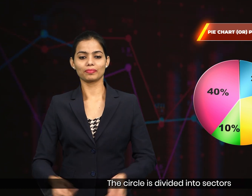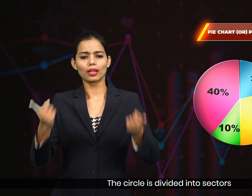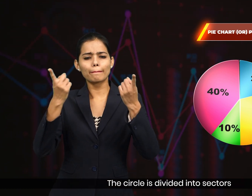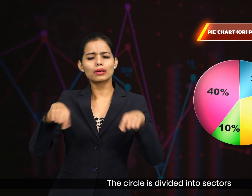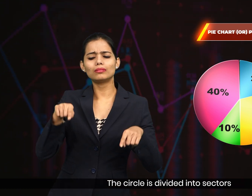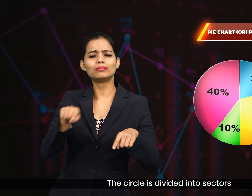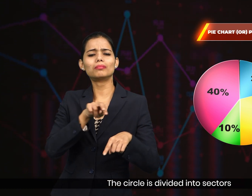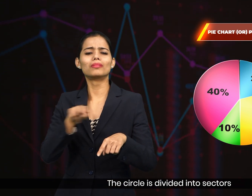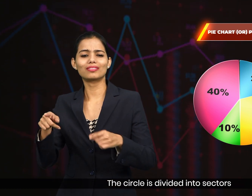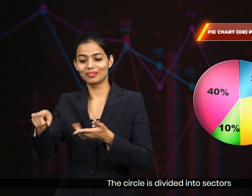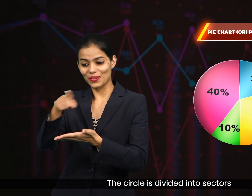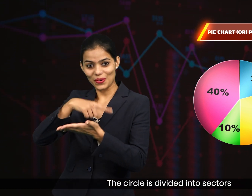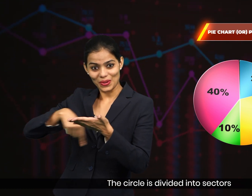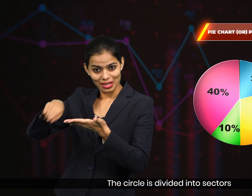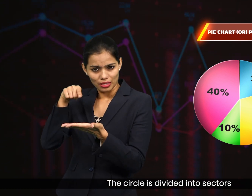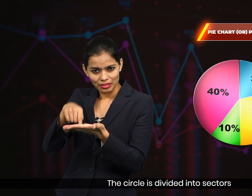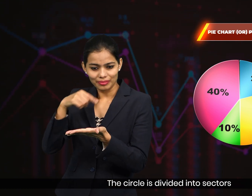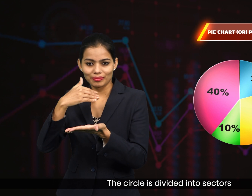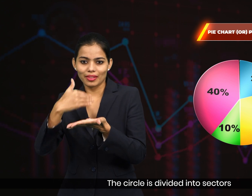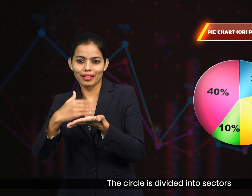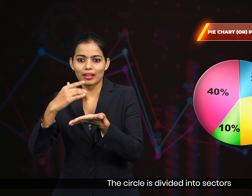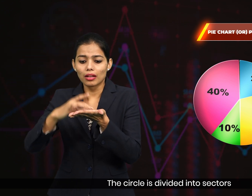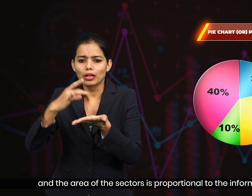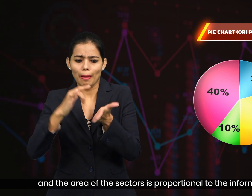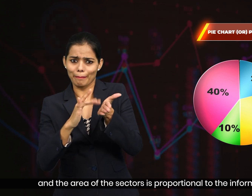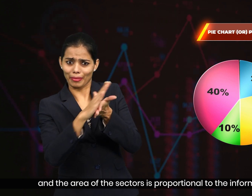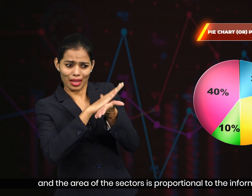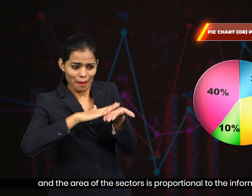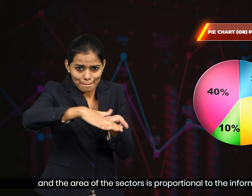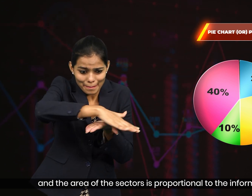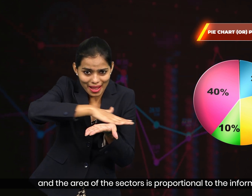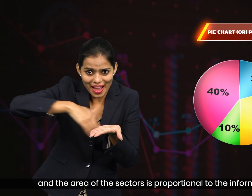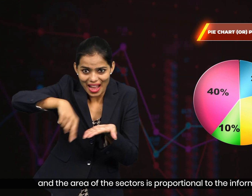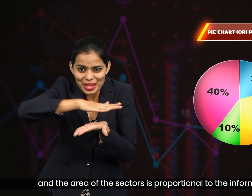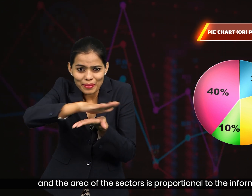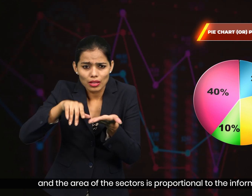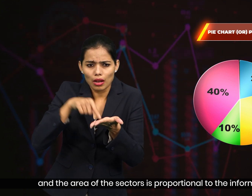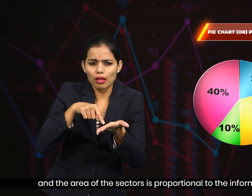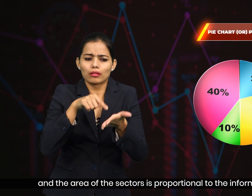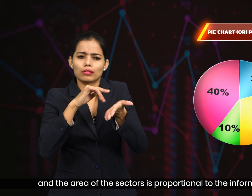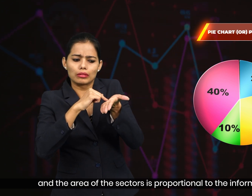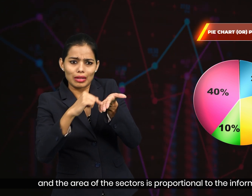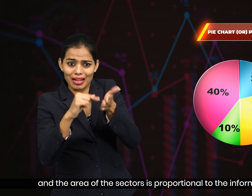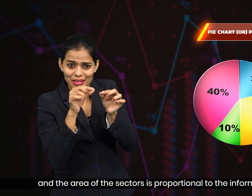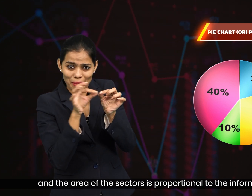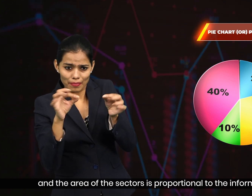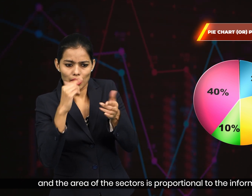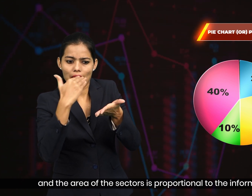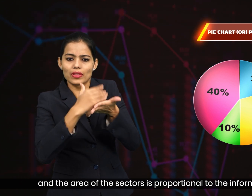The circle is divided into sectors and the area of the sectors is proportional to the information